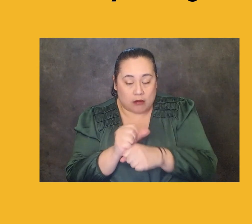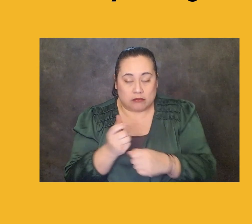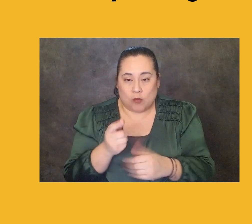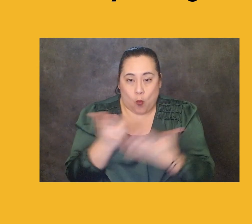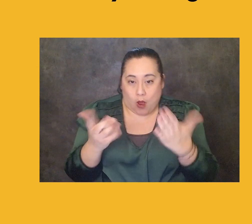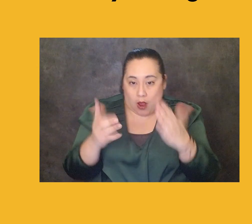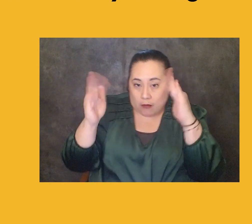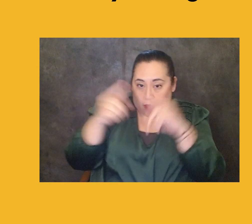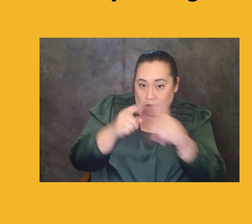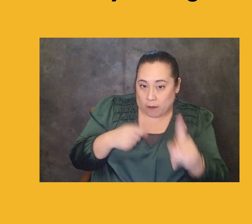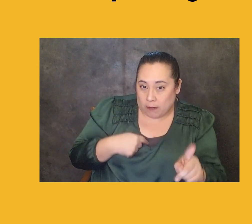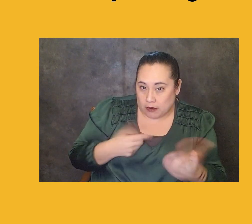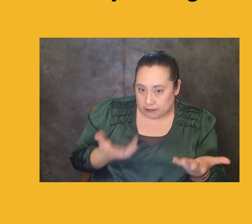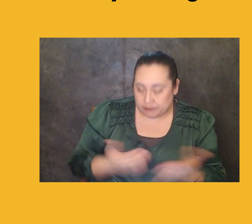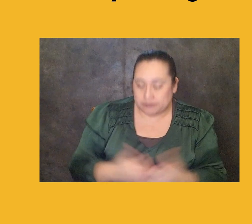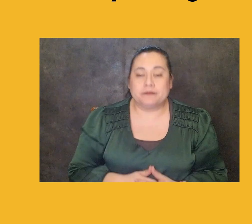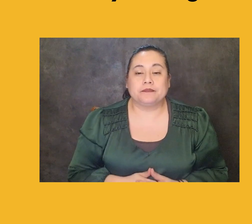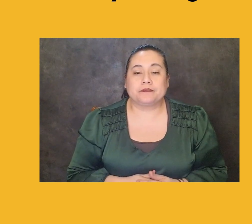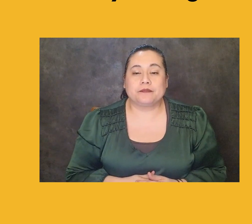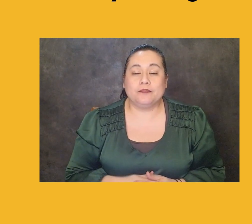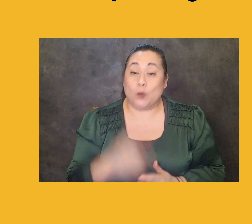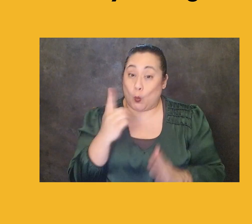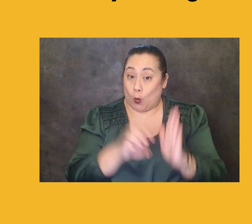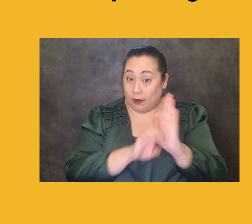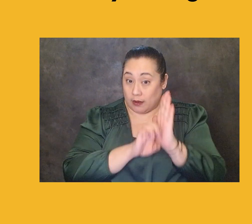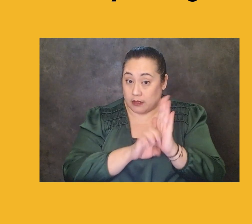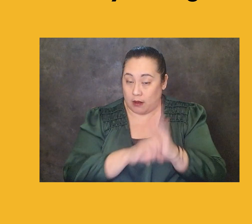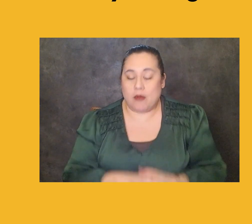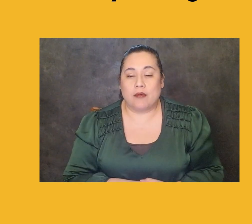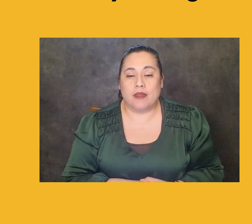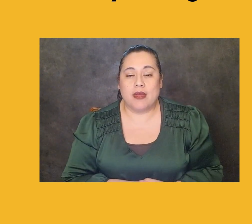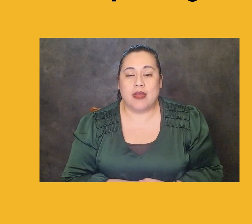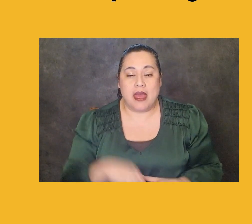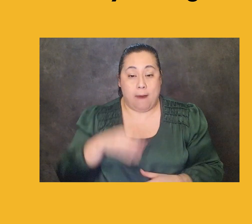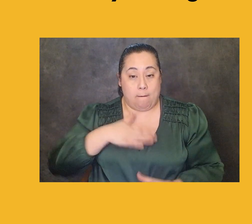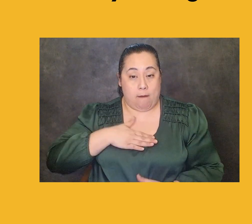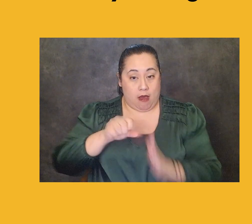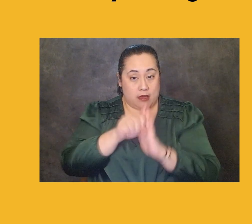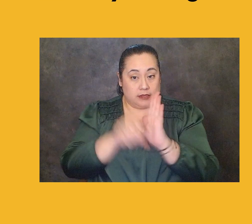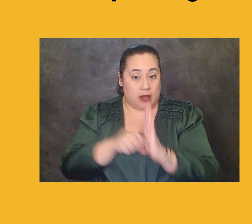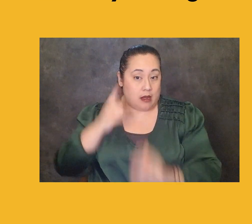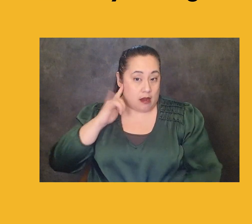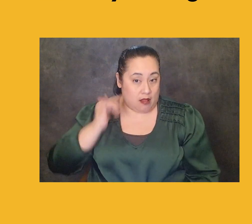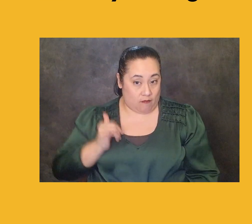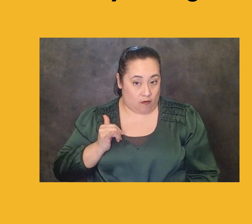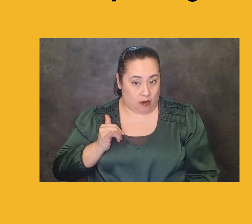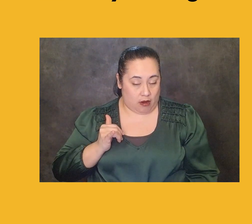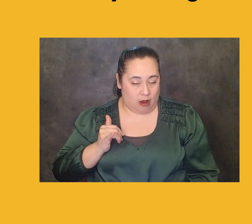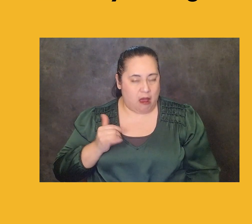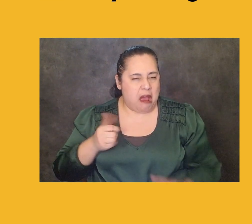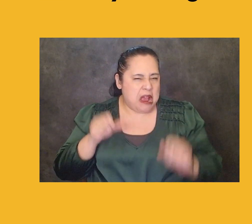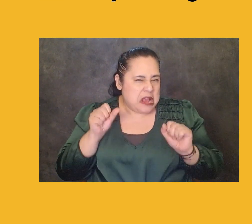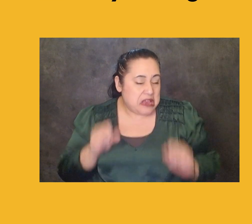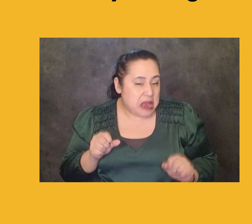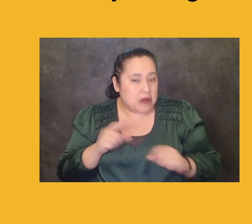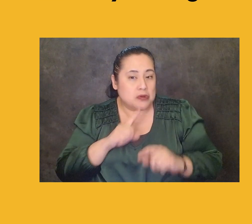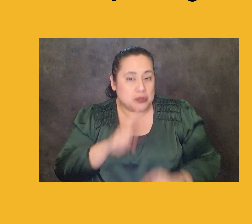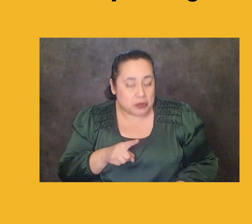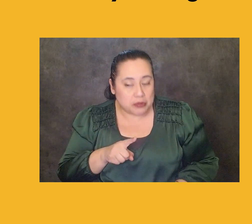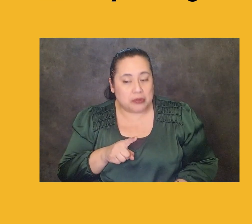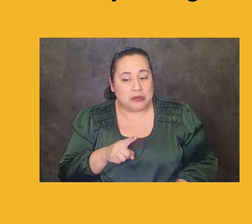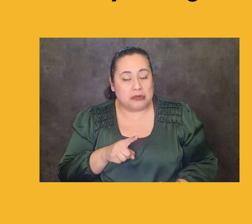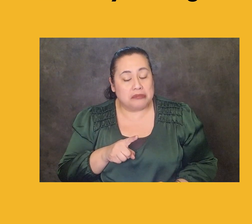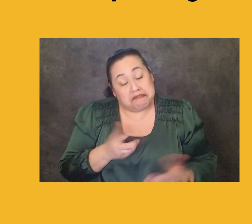and what could I expect at the campus itself. Again, this is from the state of California, and it may be